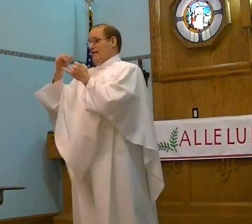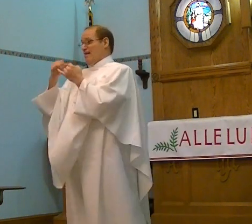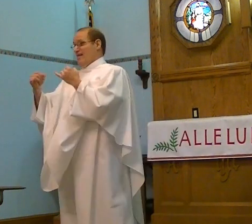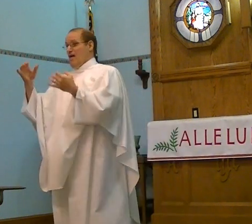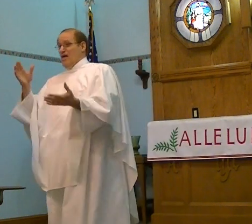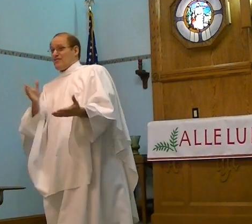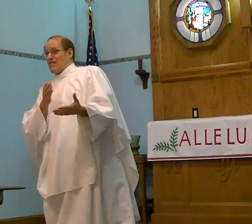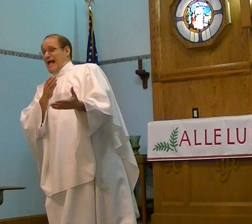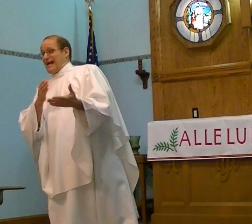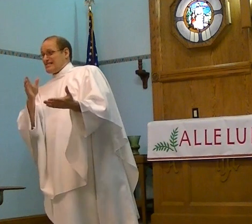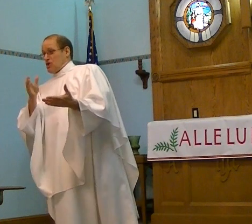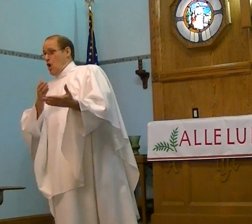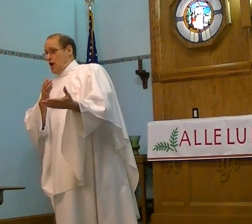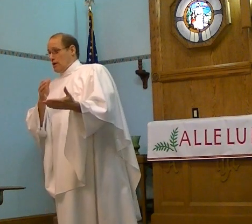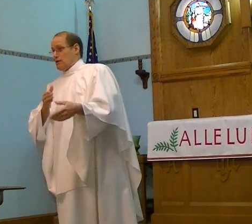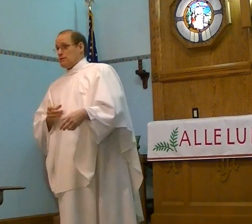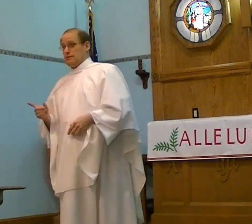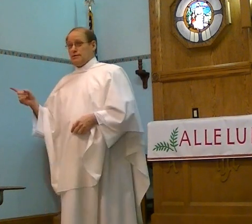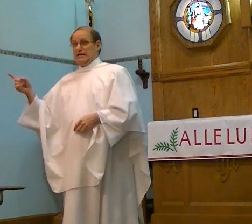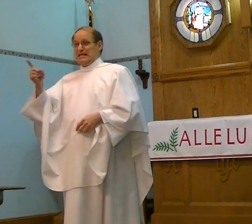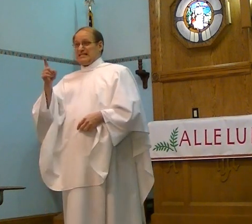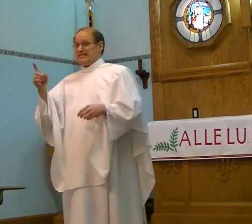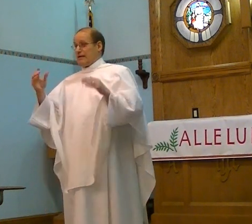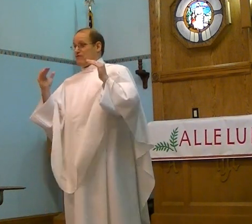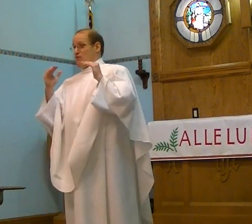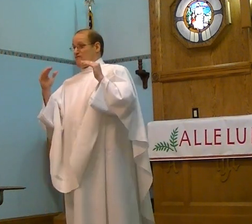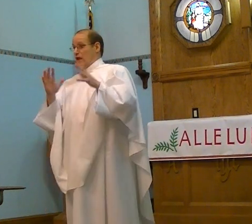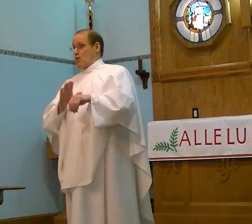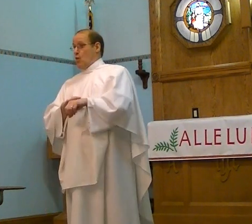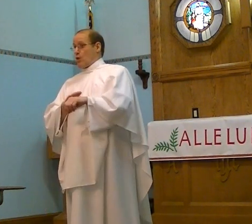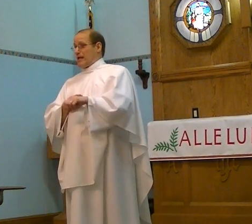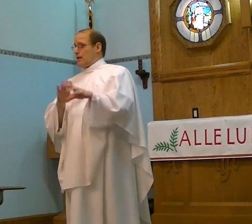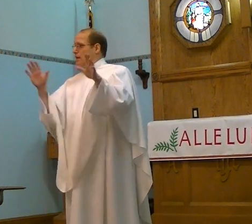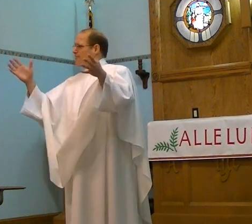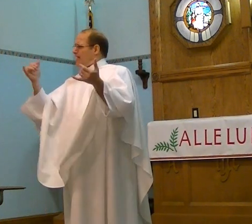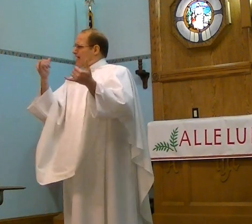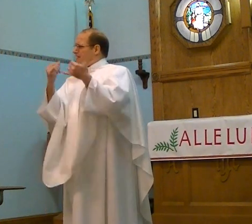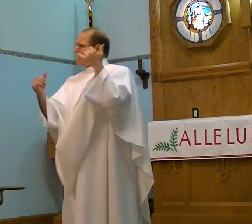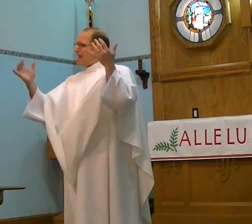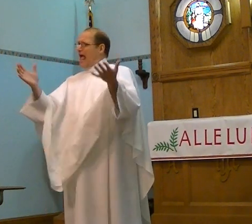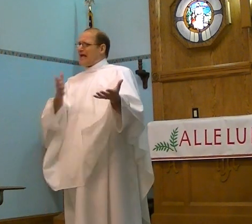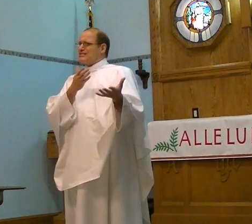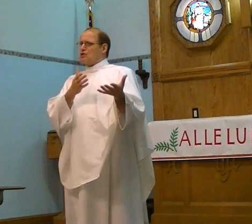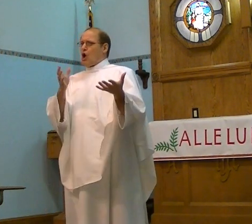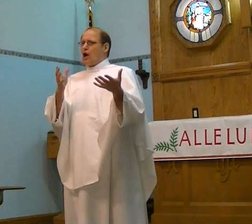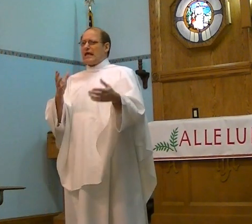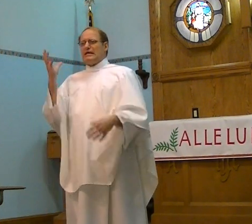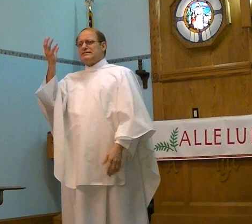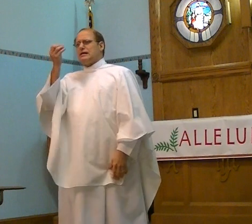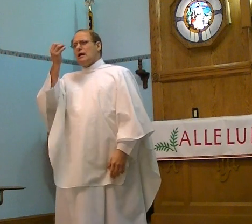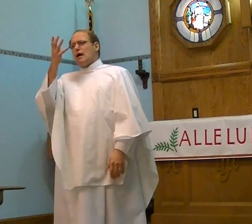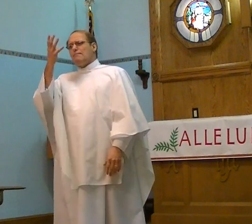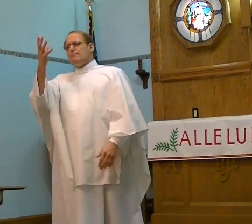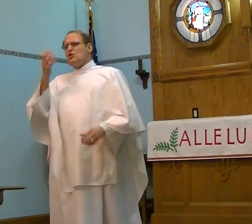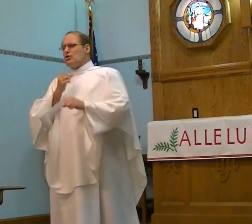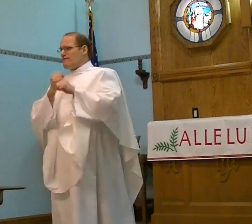The last song, to give you fair warning, the last song is Beautiful